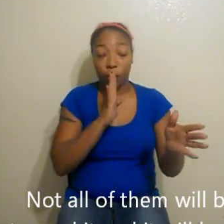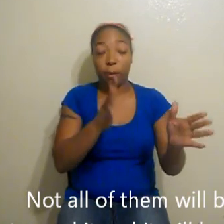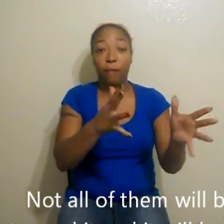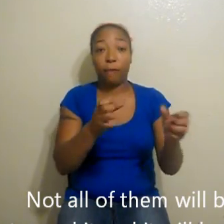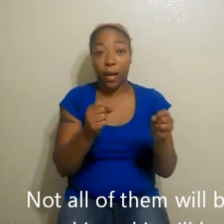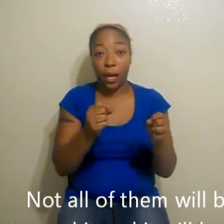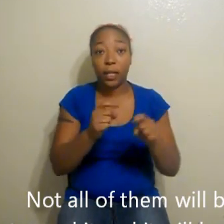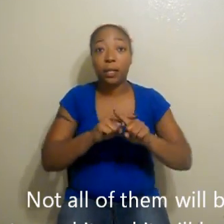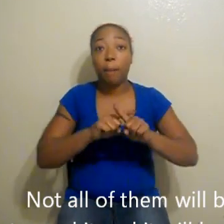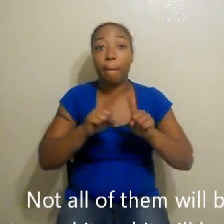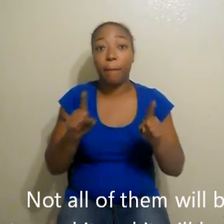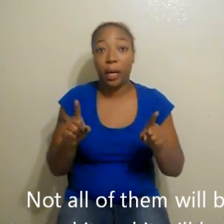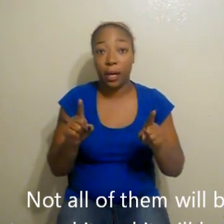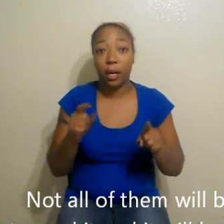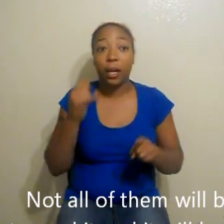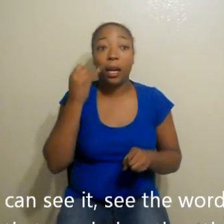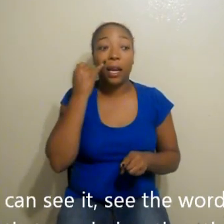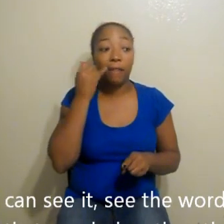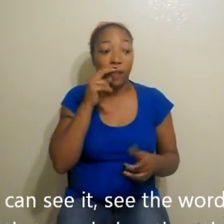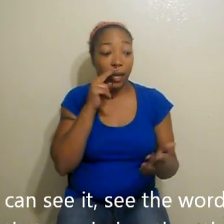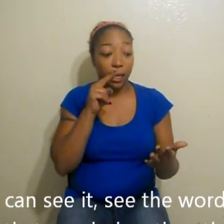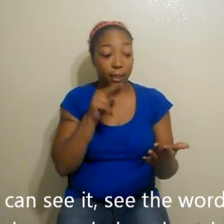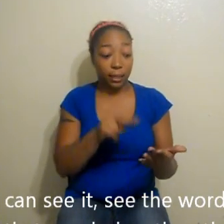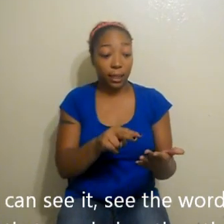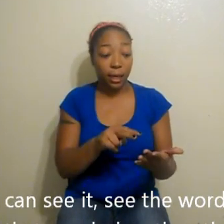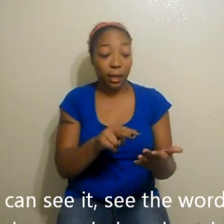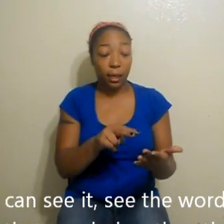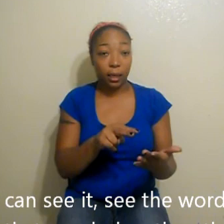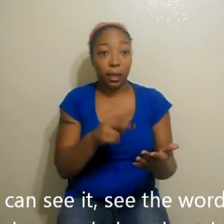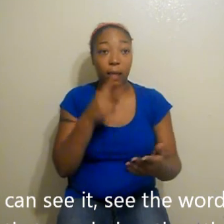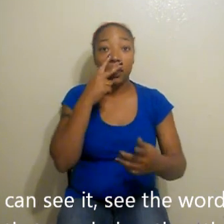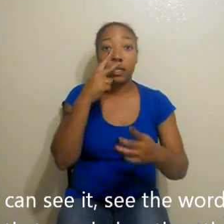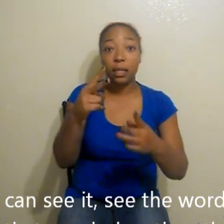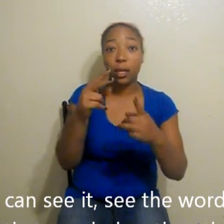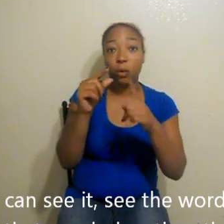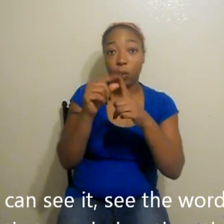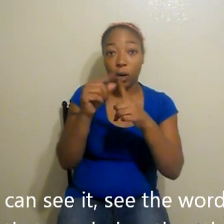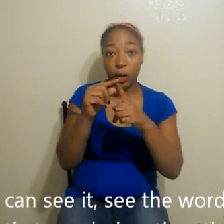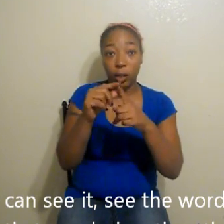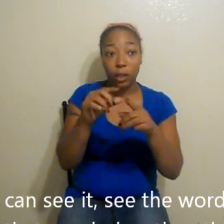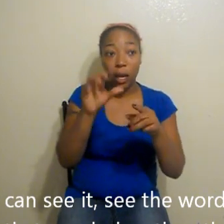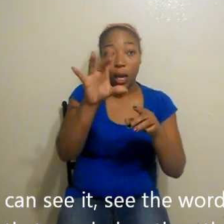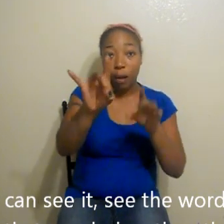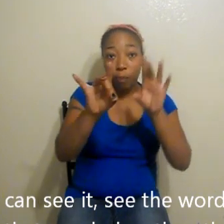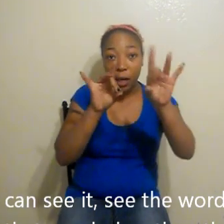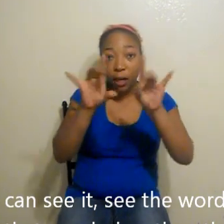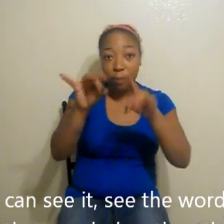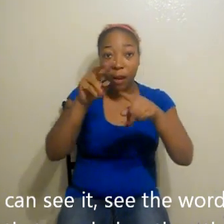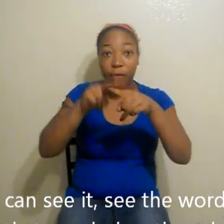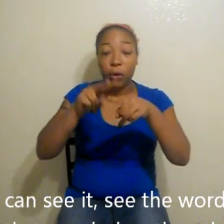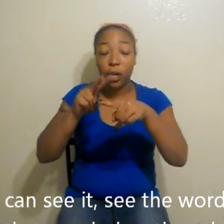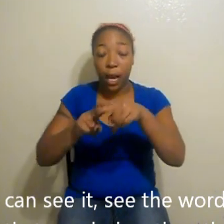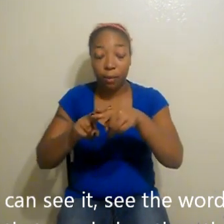be fast, but if they can see it, see the words, and pick up that